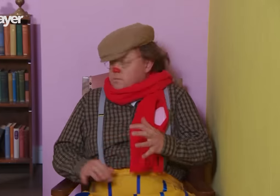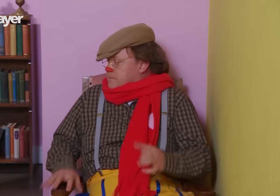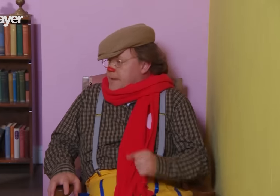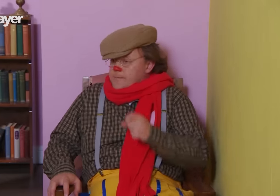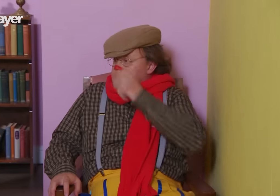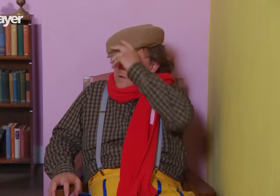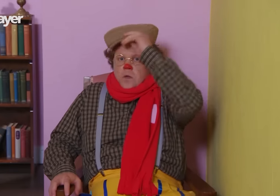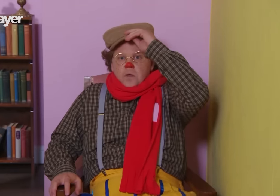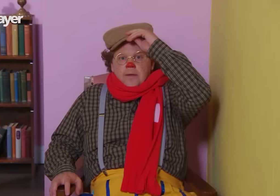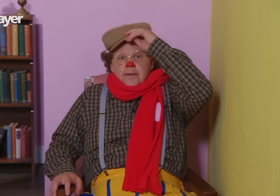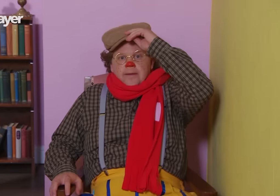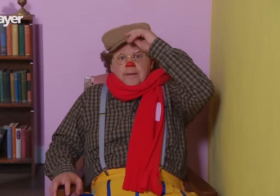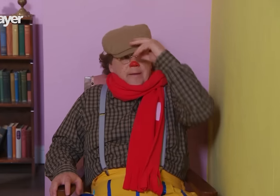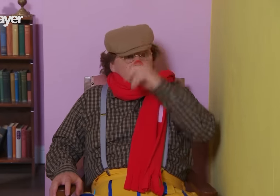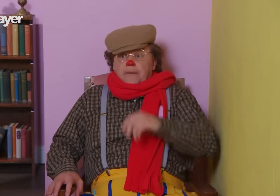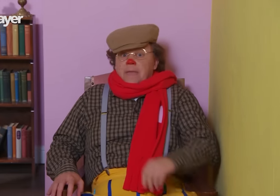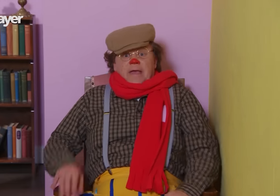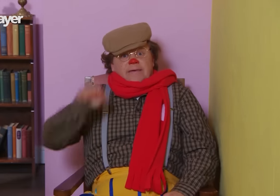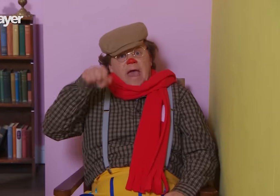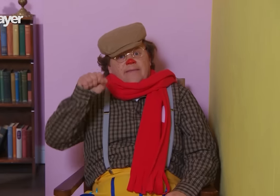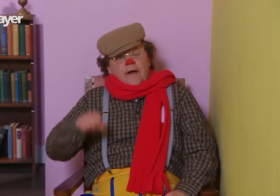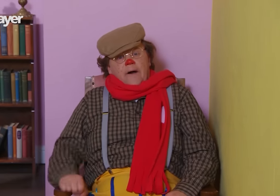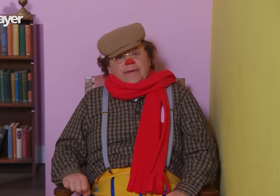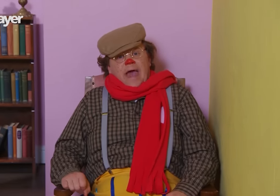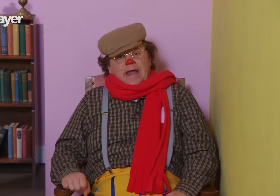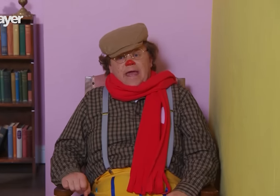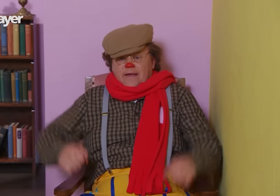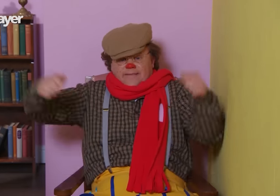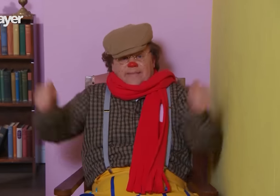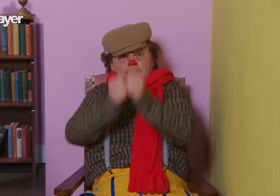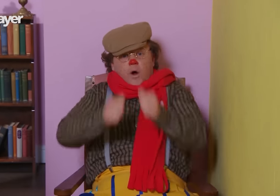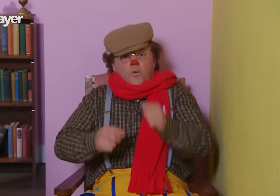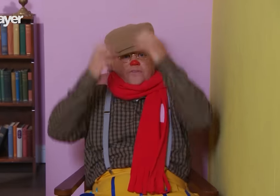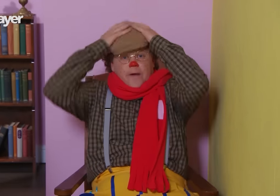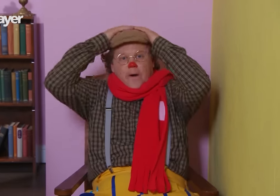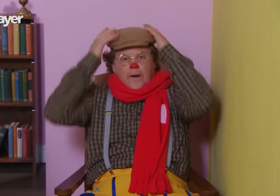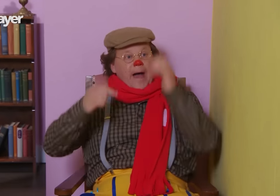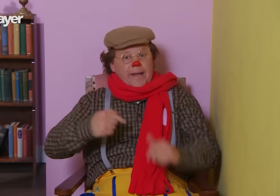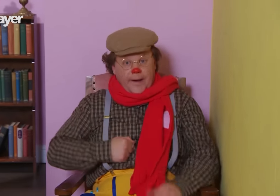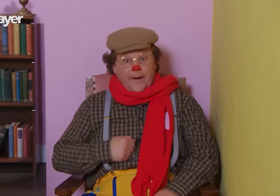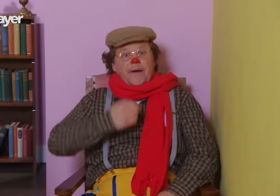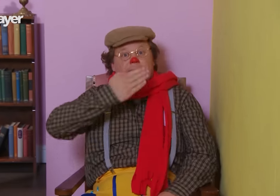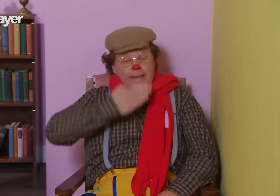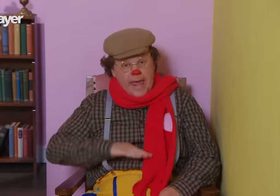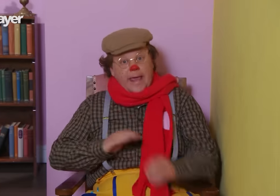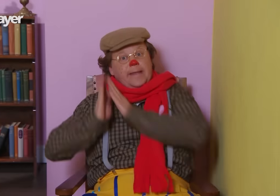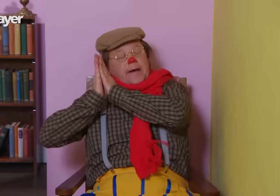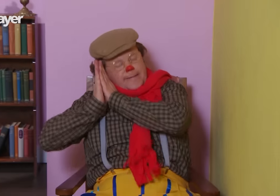Grandad Tumble, can you hear the cymbals? Yes, I can hear the cymbals. Oh, and I need a